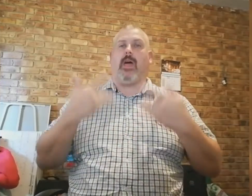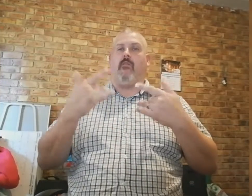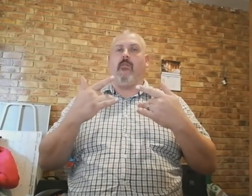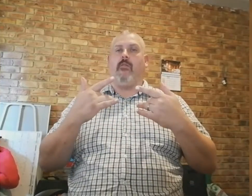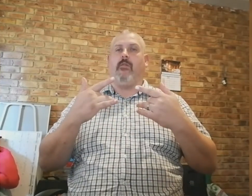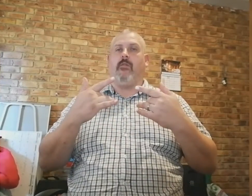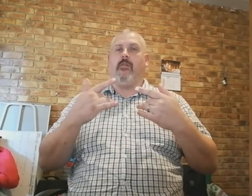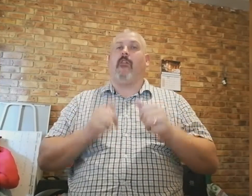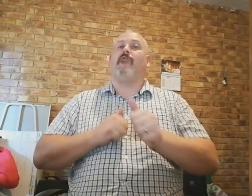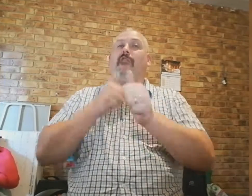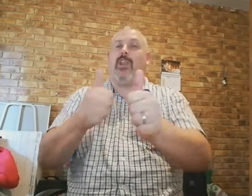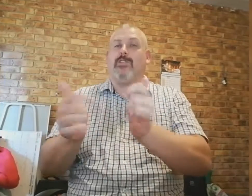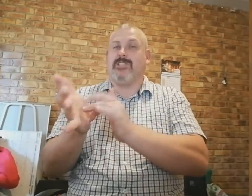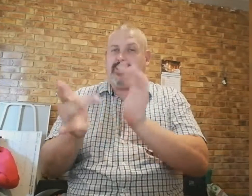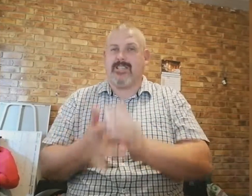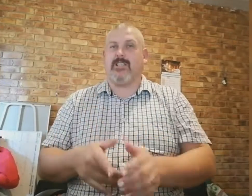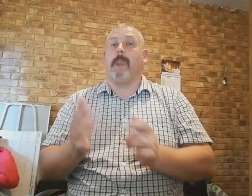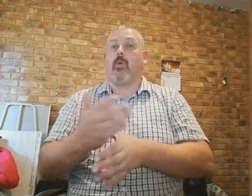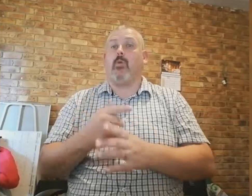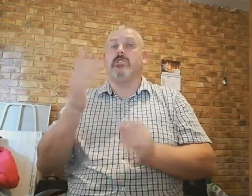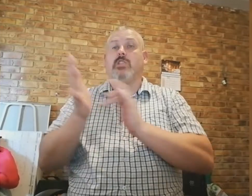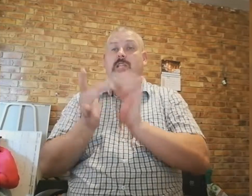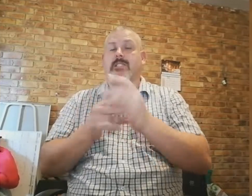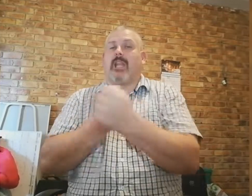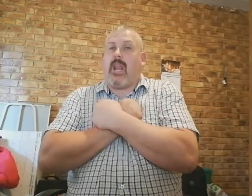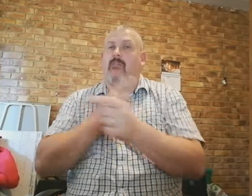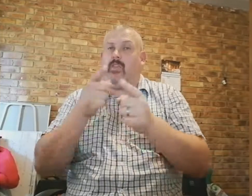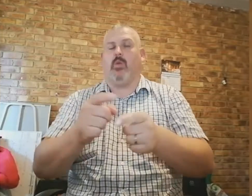life. Follow Jesus because Jesus loves you.